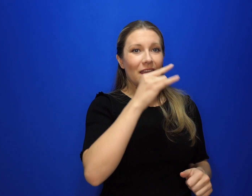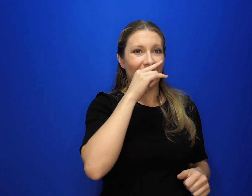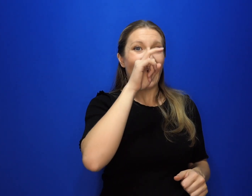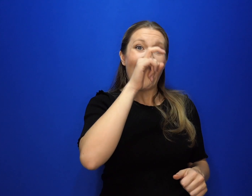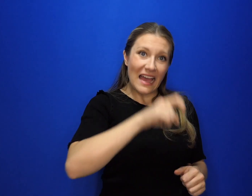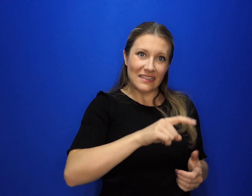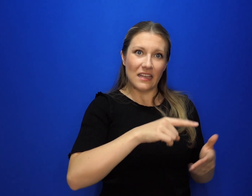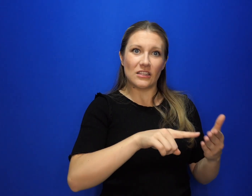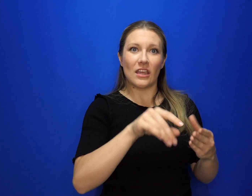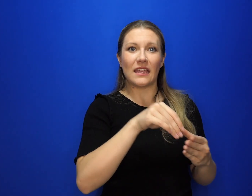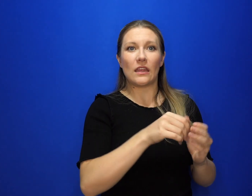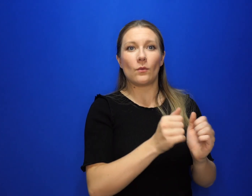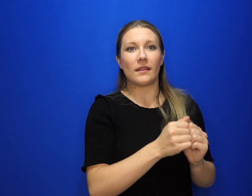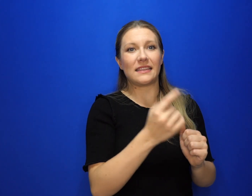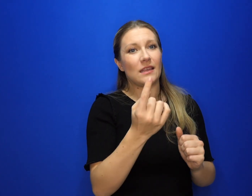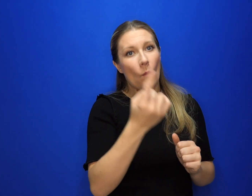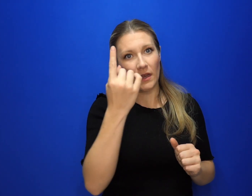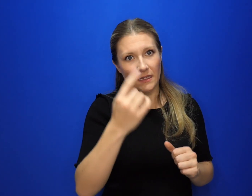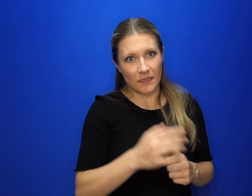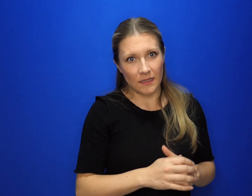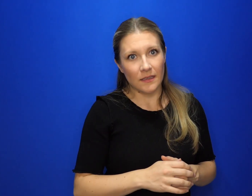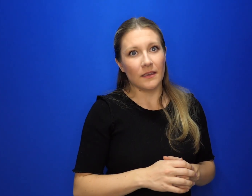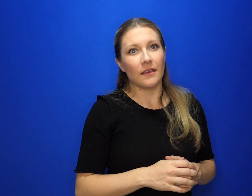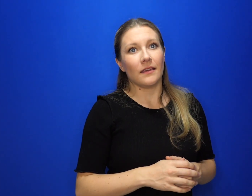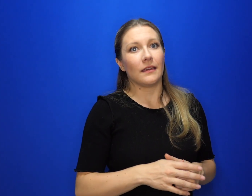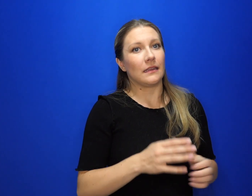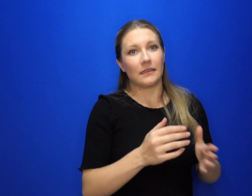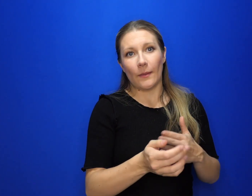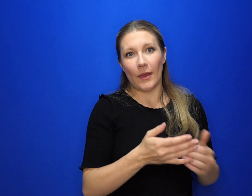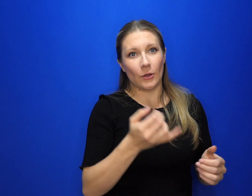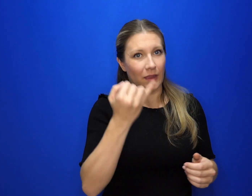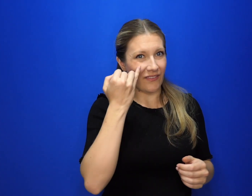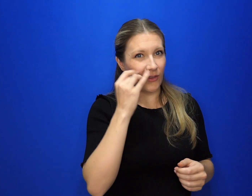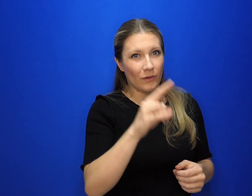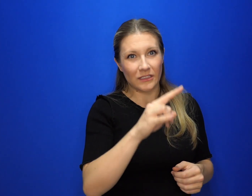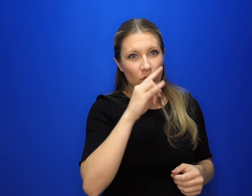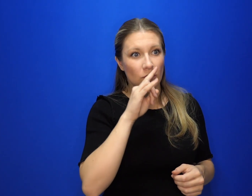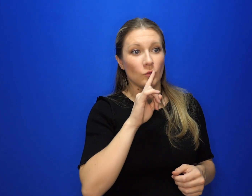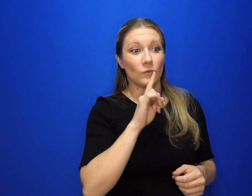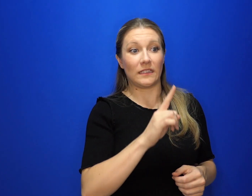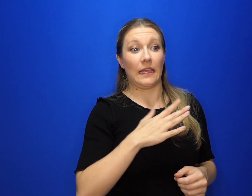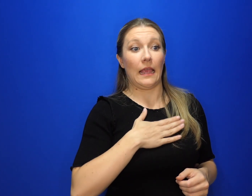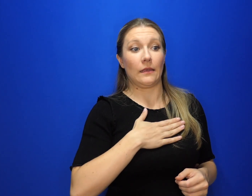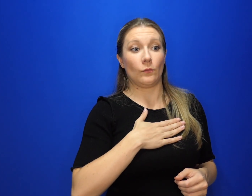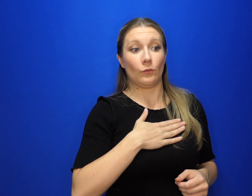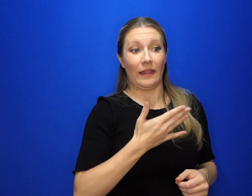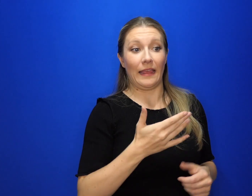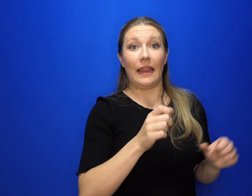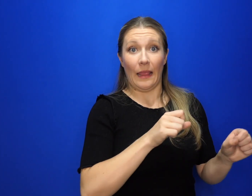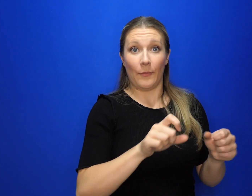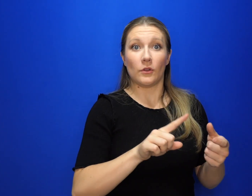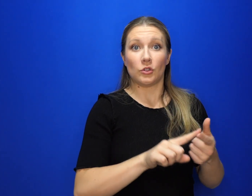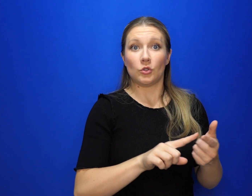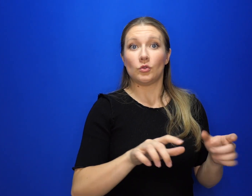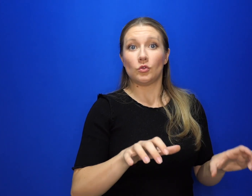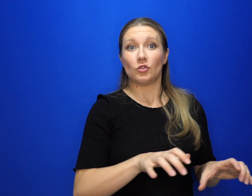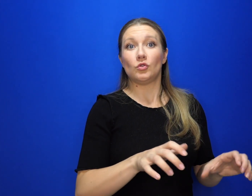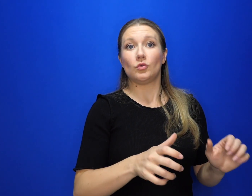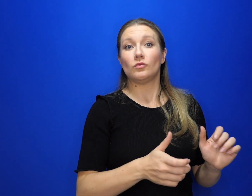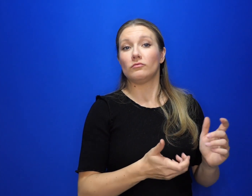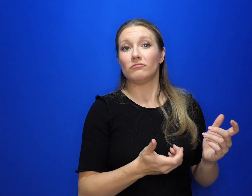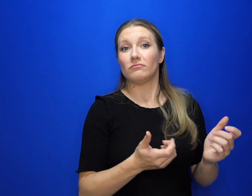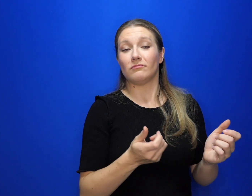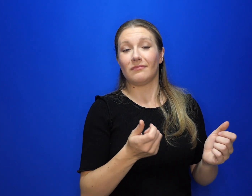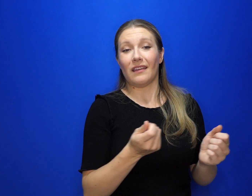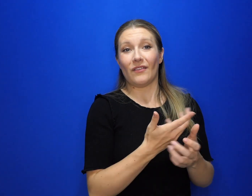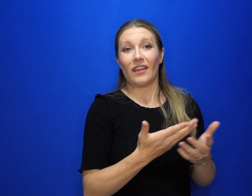with somebody. And even if your child is very able to do majority of what they're doing on their own, because